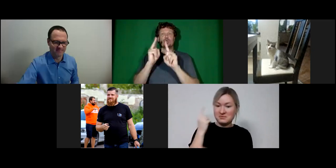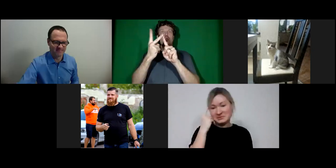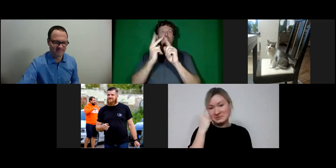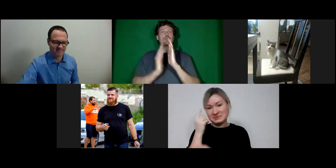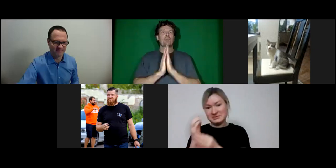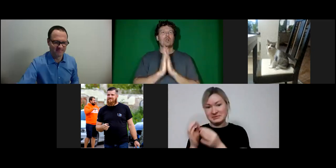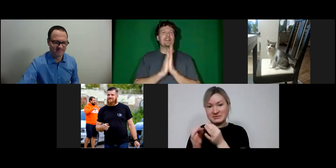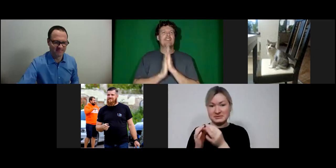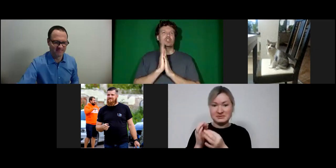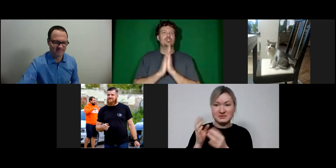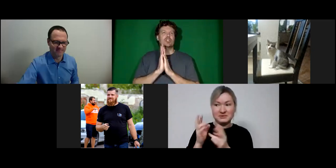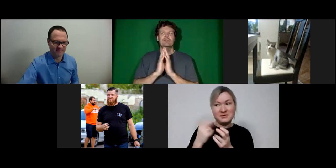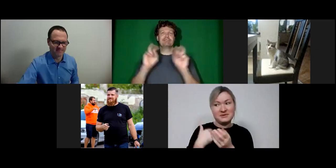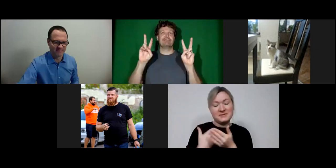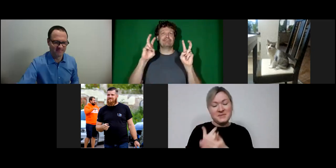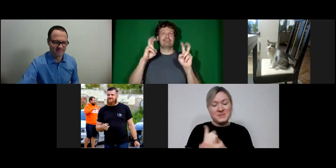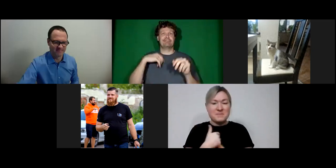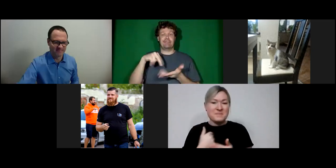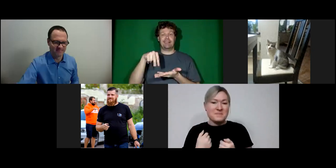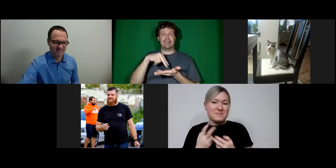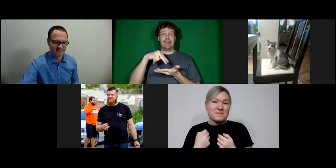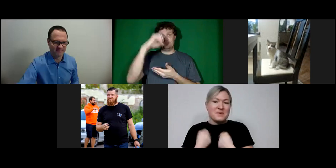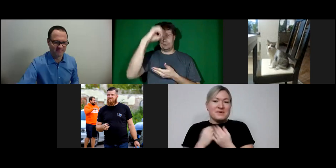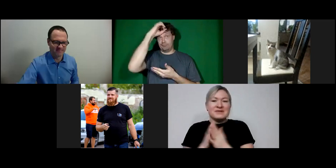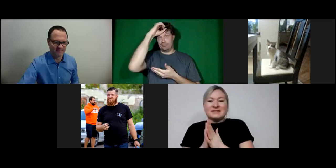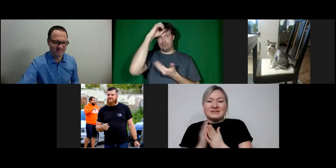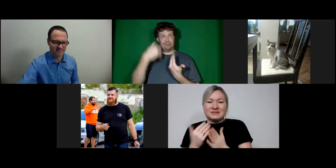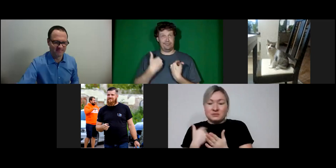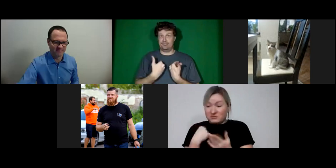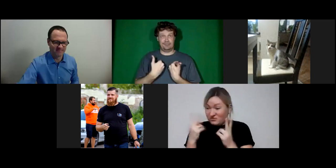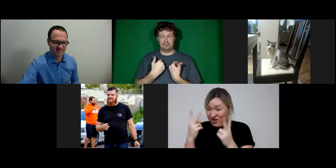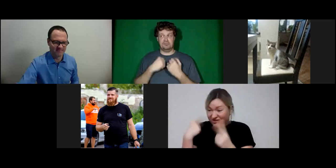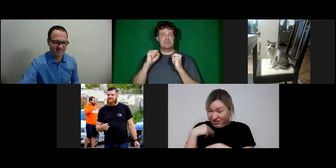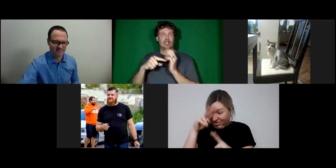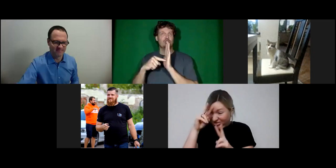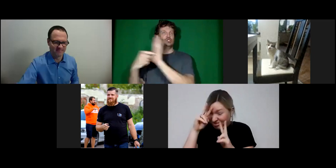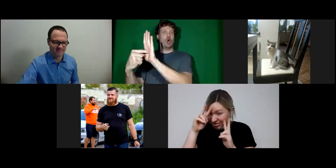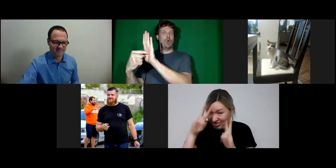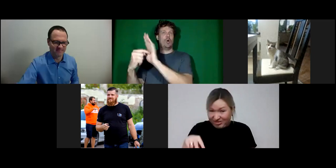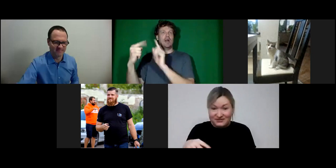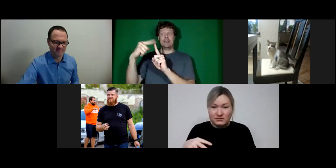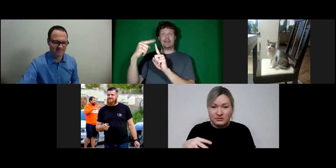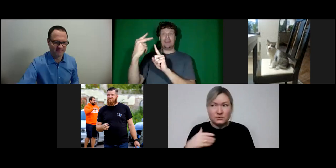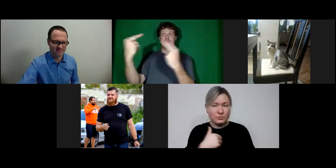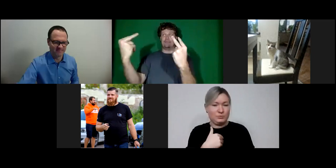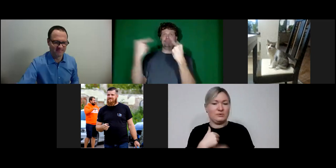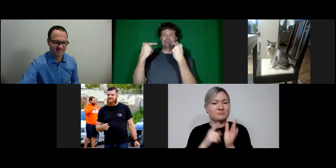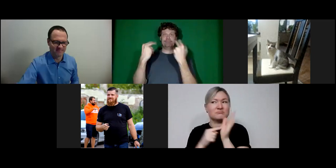new challenge? This will be my second big challenge in life, not